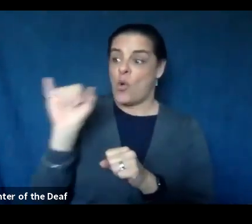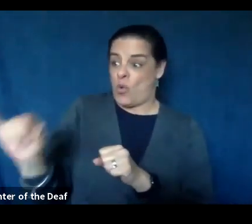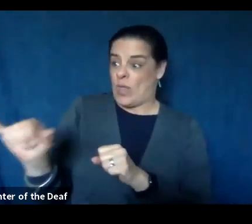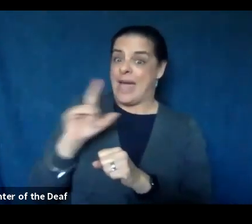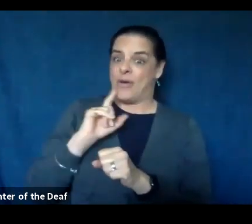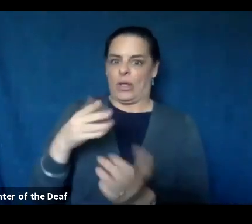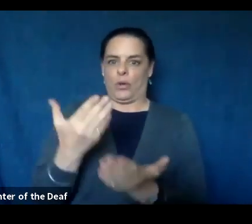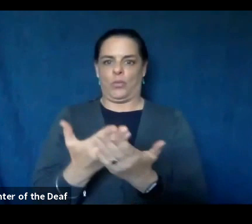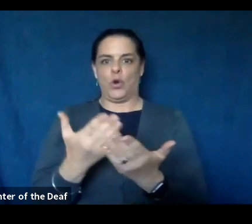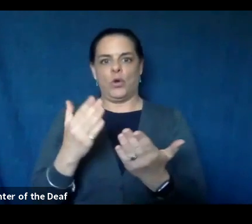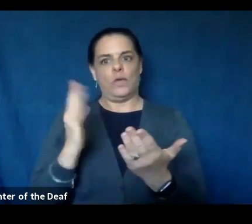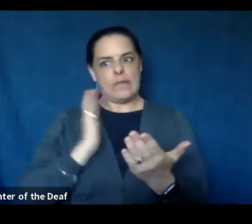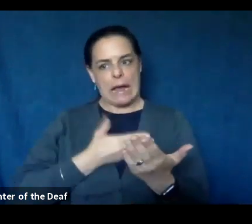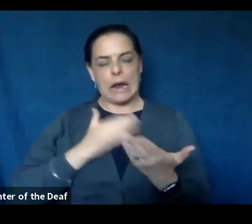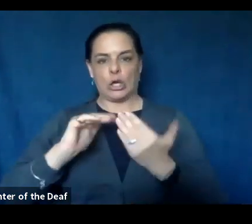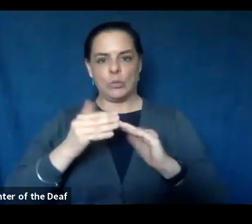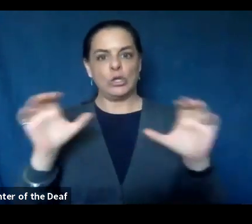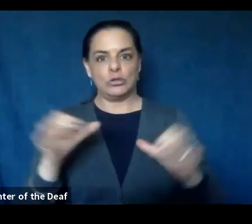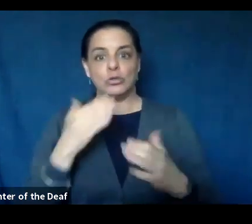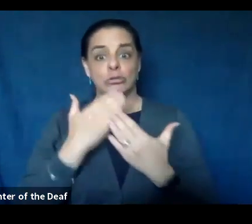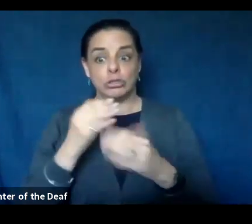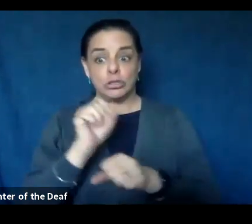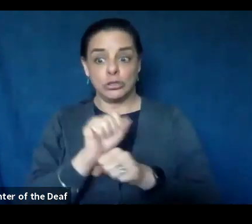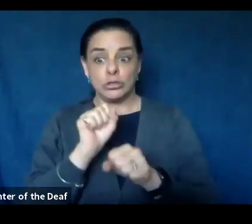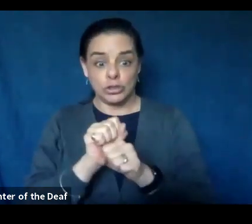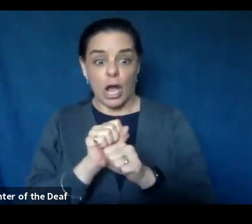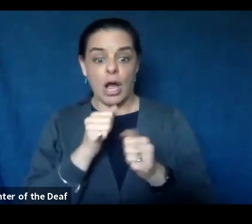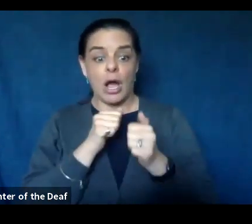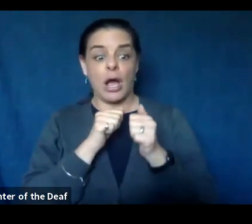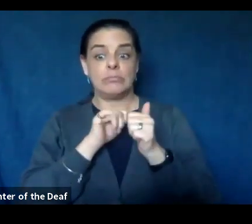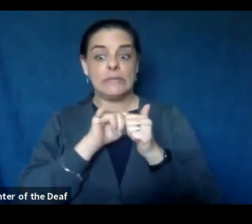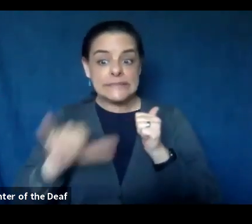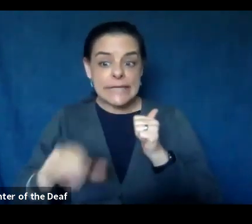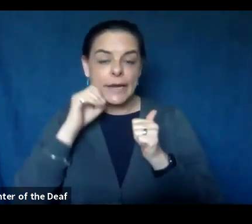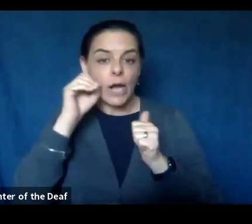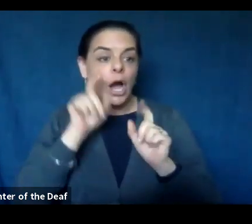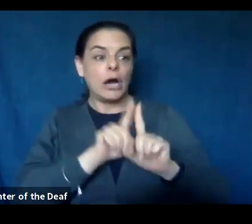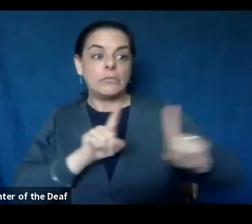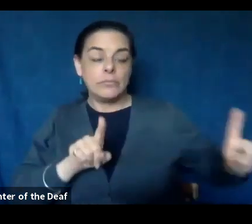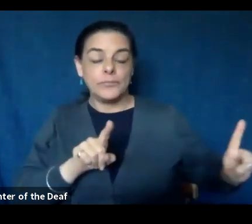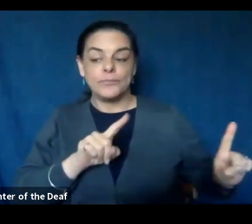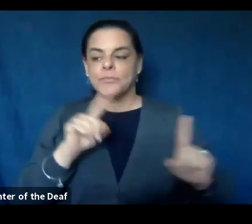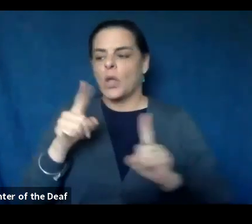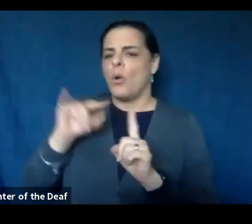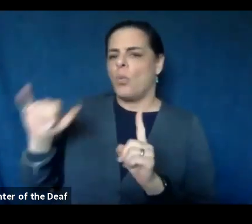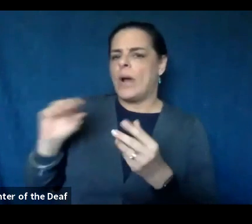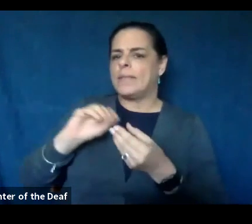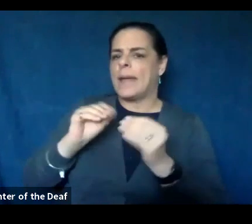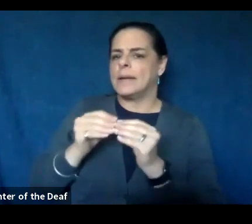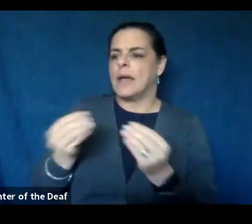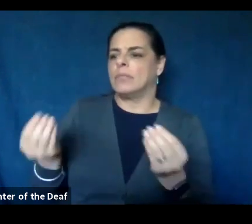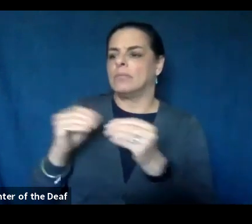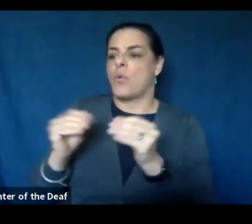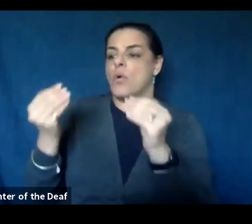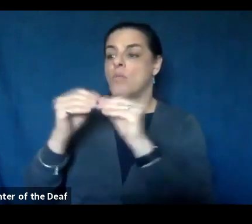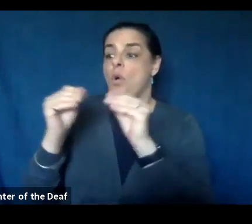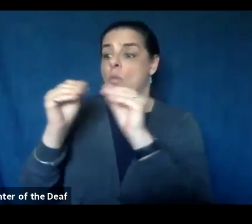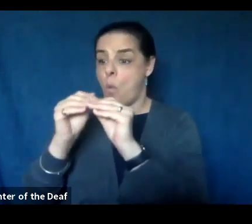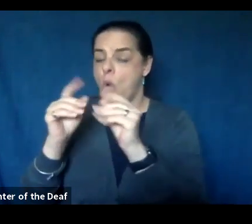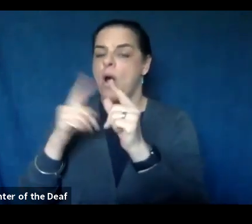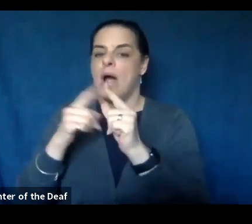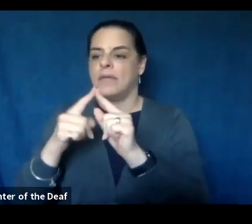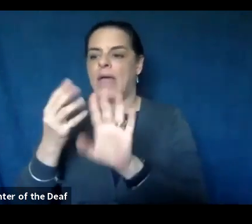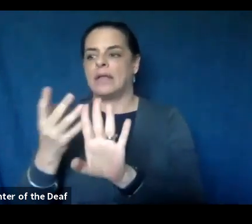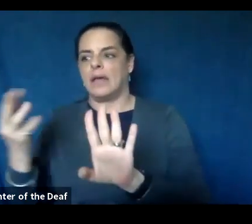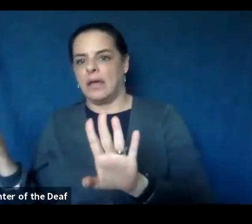with following the order and maintaining social distancing. As that number grows, as more people are interacting, then the contacts are going to interact.